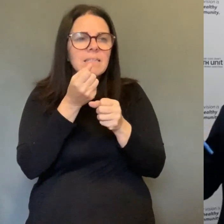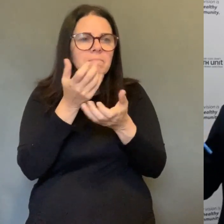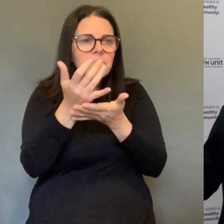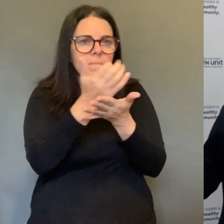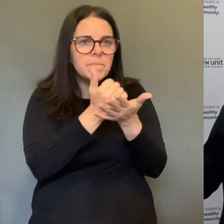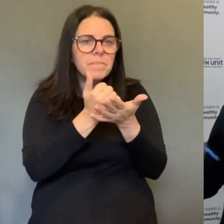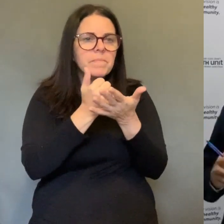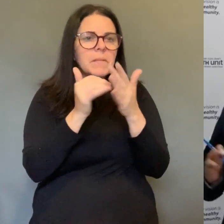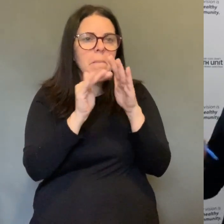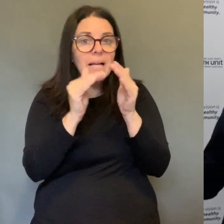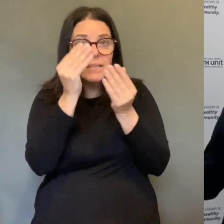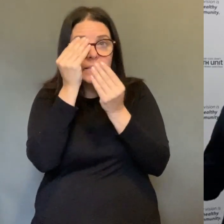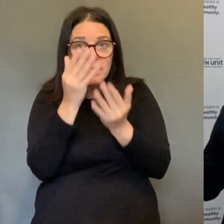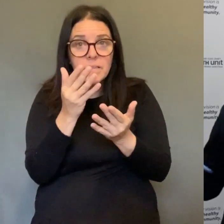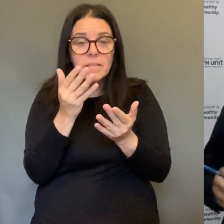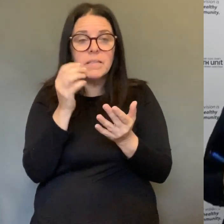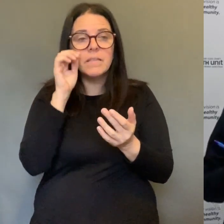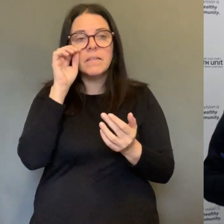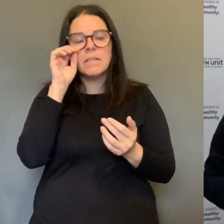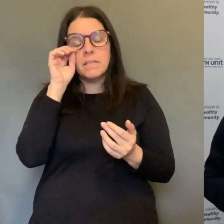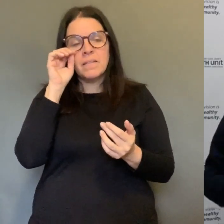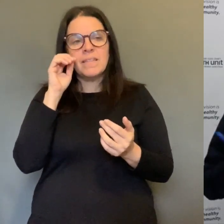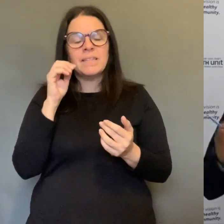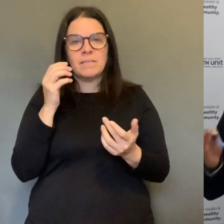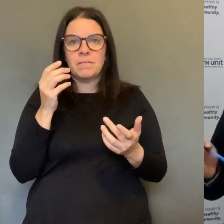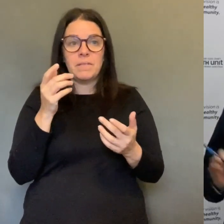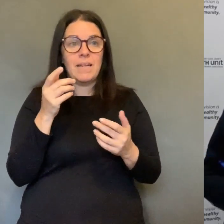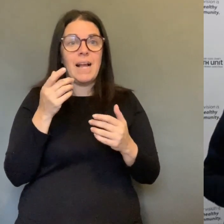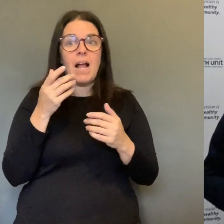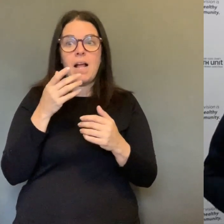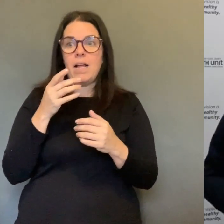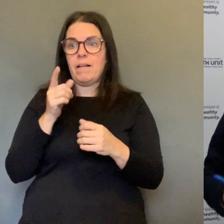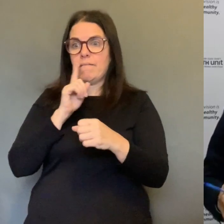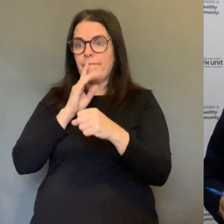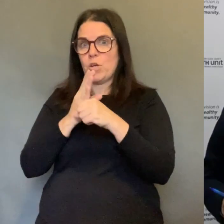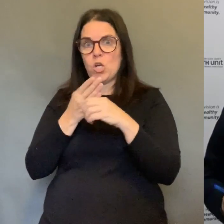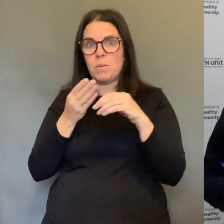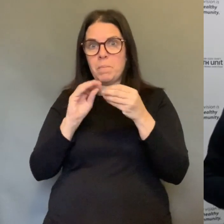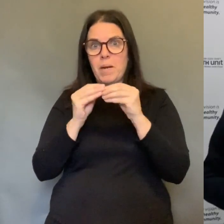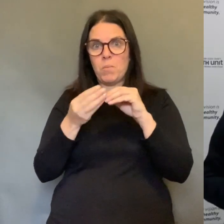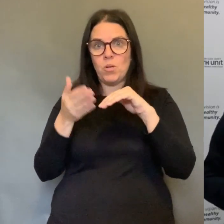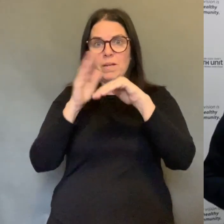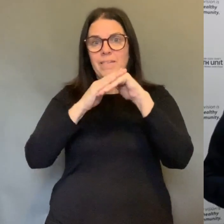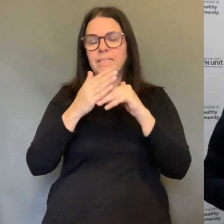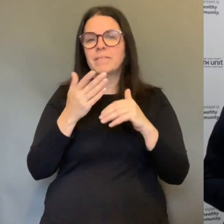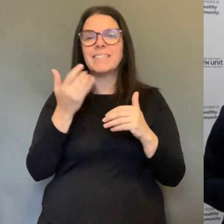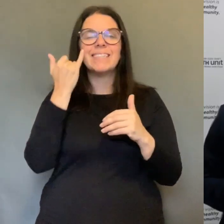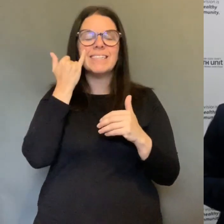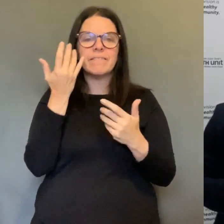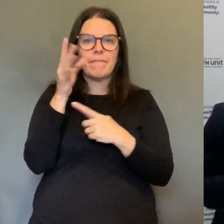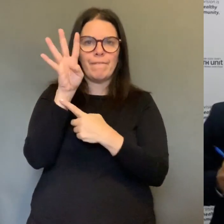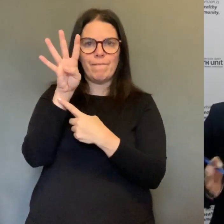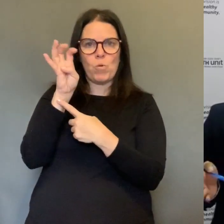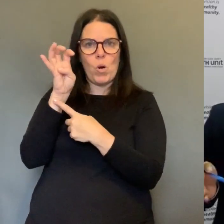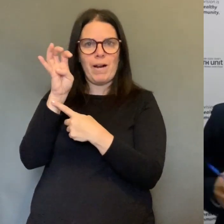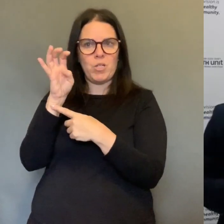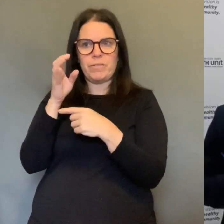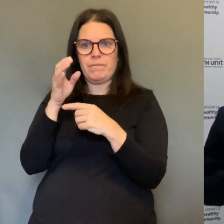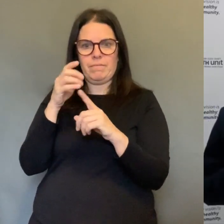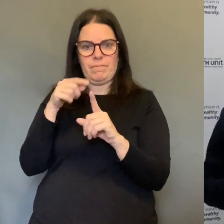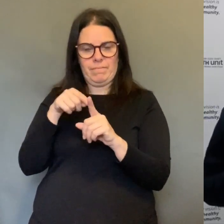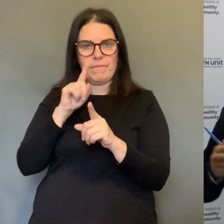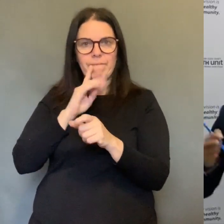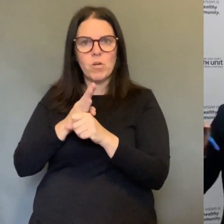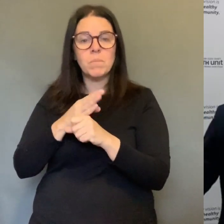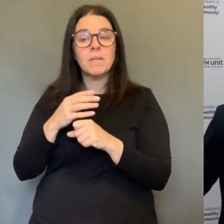least 400 or 450 calls, plus calls to all the contacts, which could range anywhere between 3 to 10,